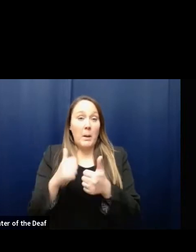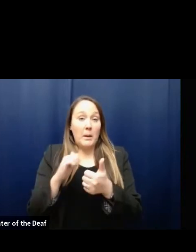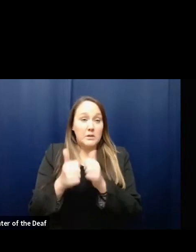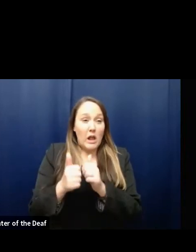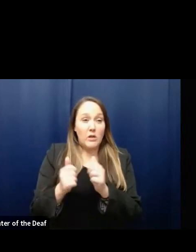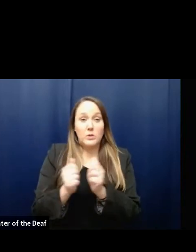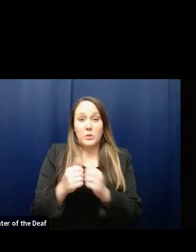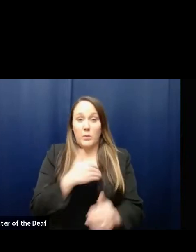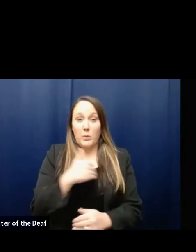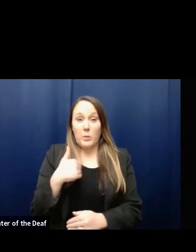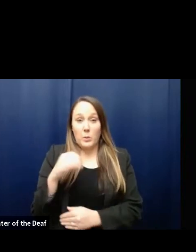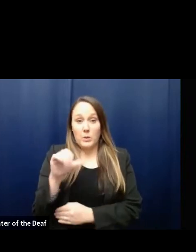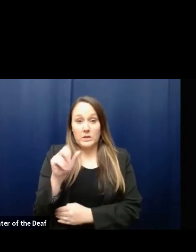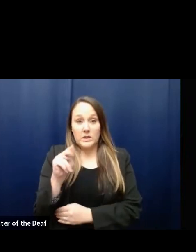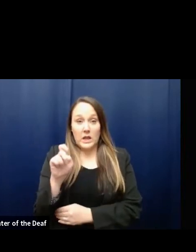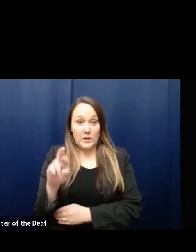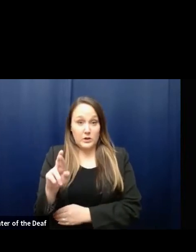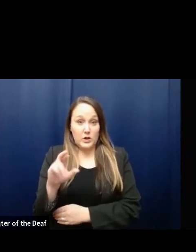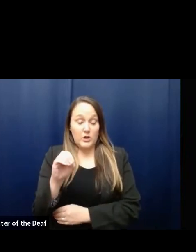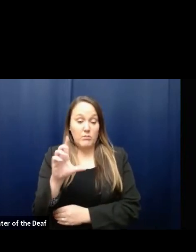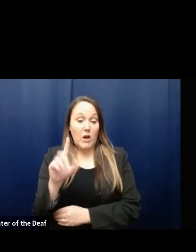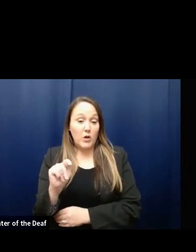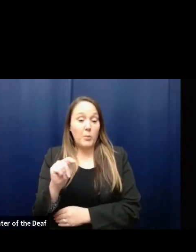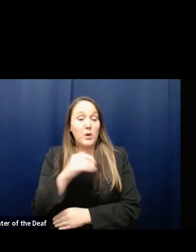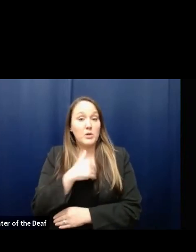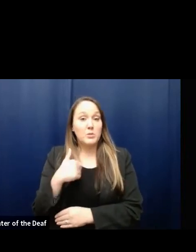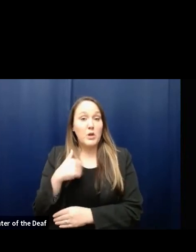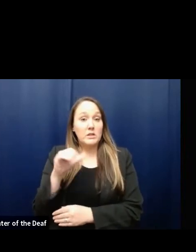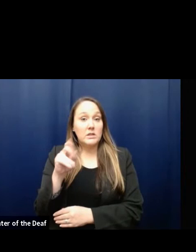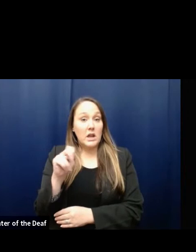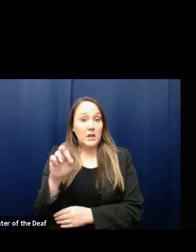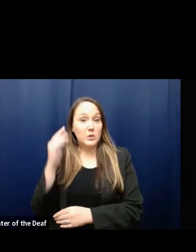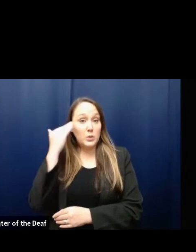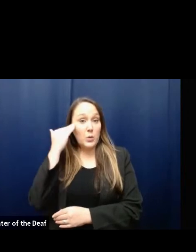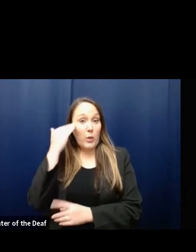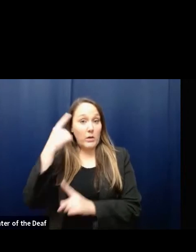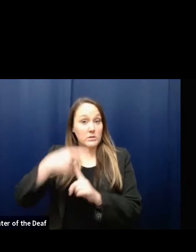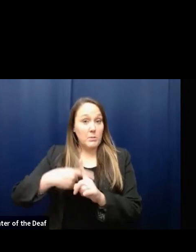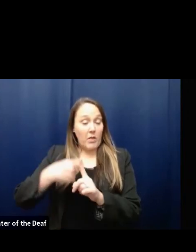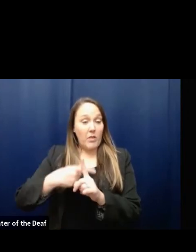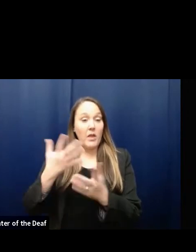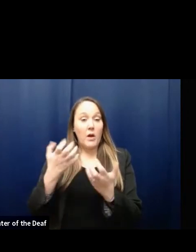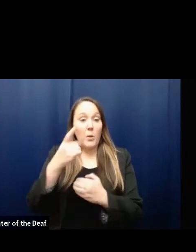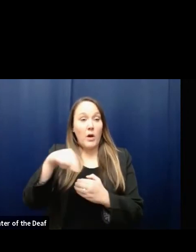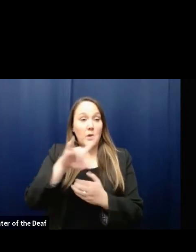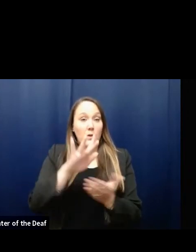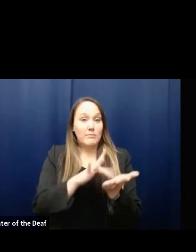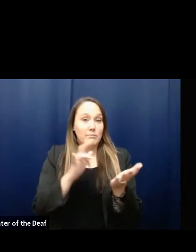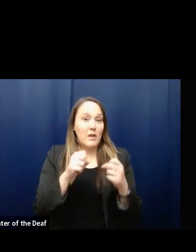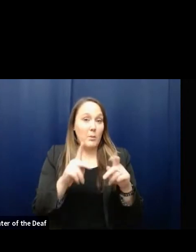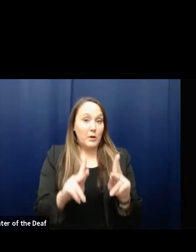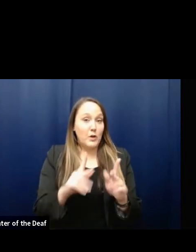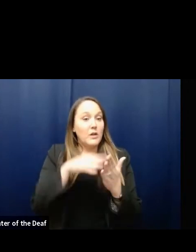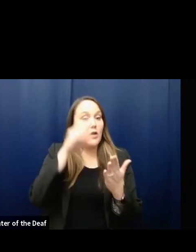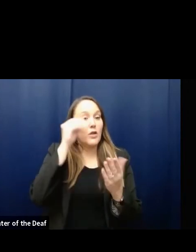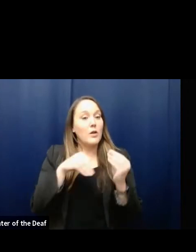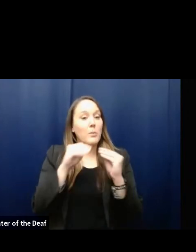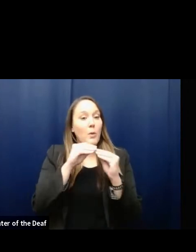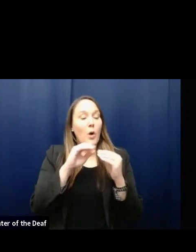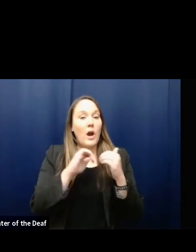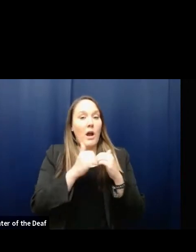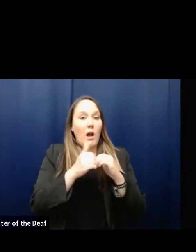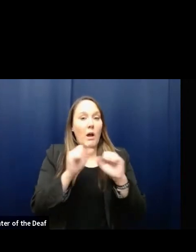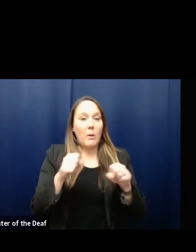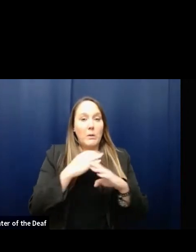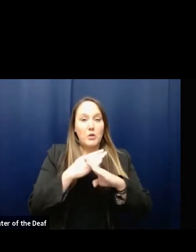Cancer Awareness Month, and we encourage everyone to take this opportunity to learn more about how you can take steps to protect